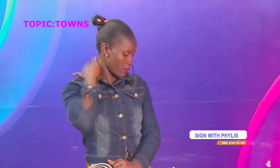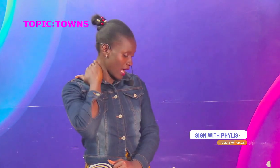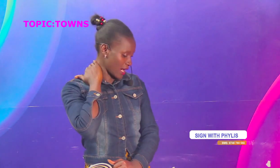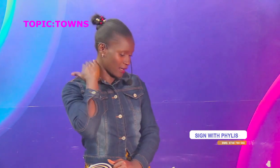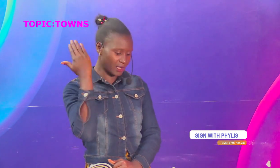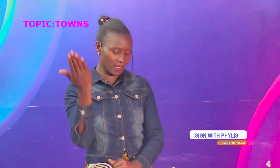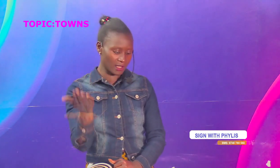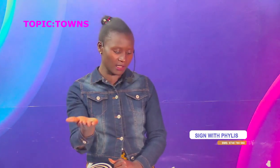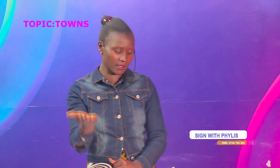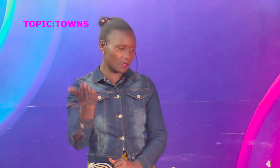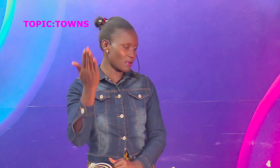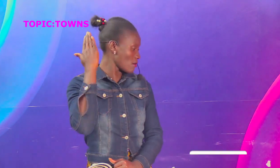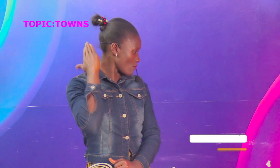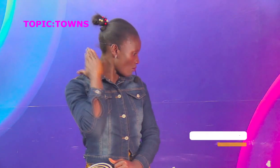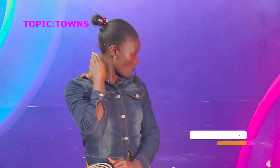Muranga, like this. Muranga.